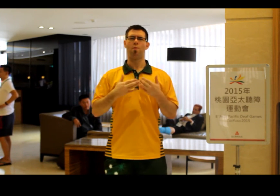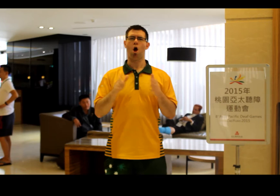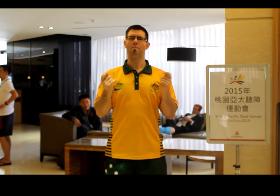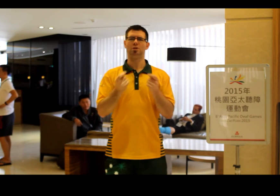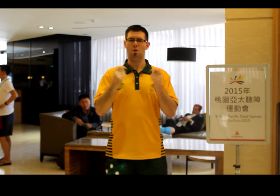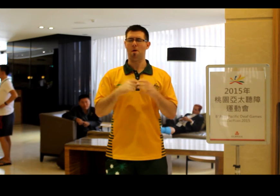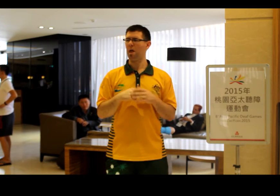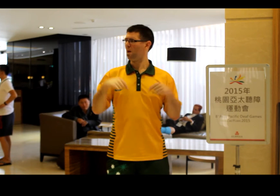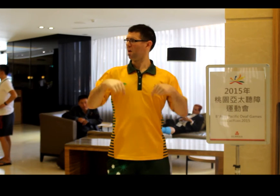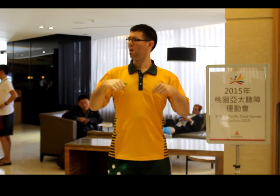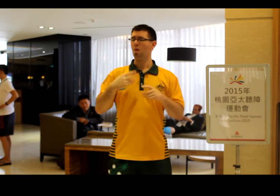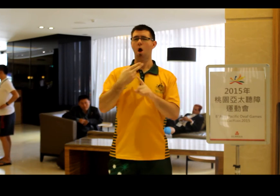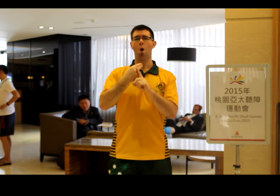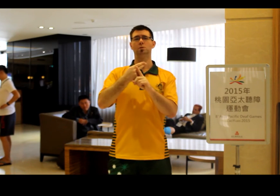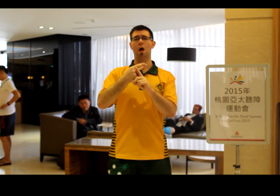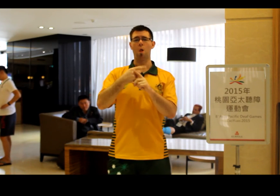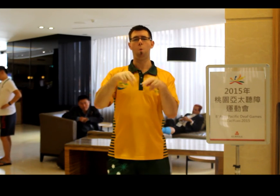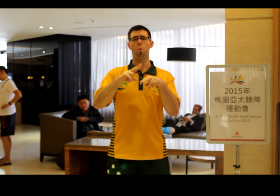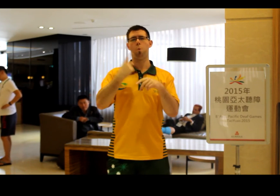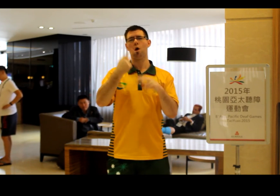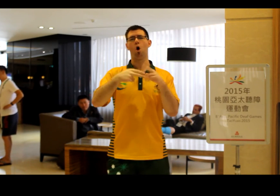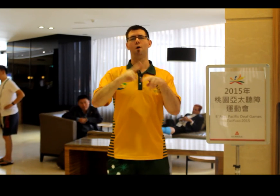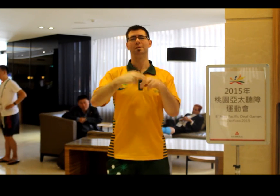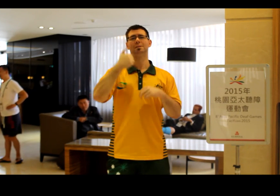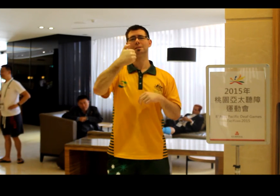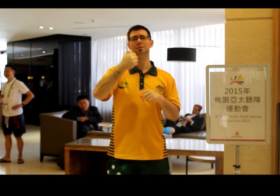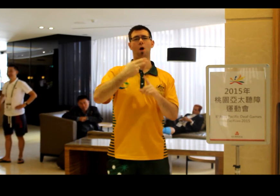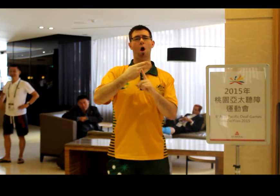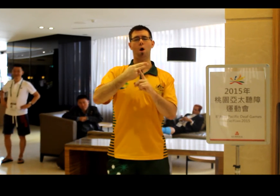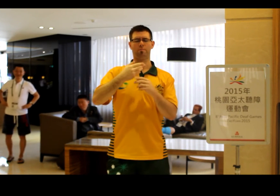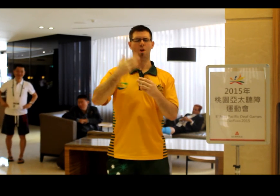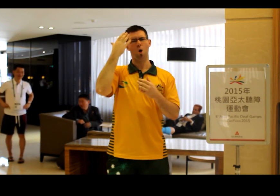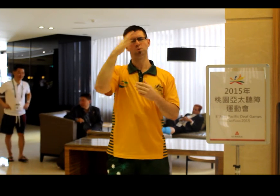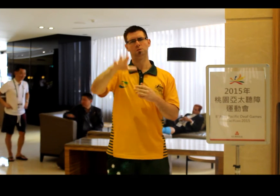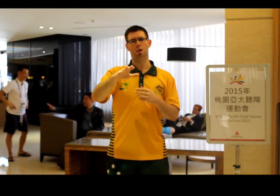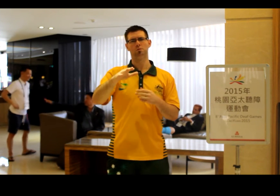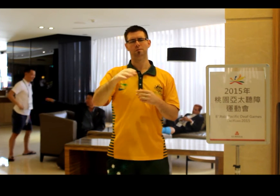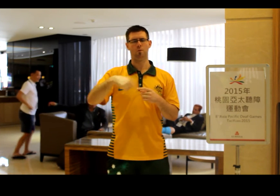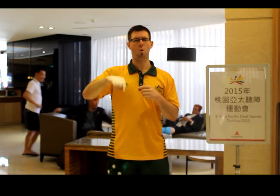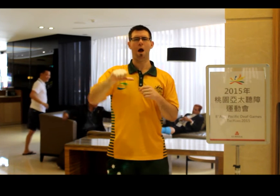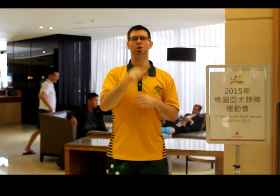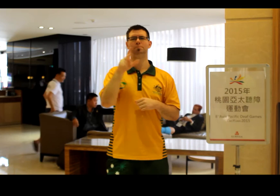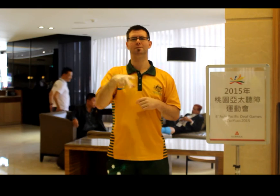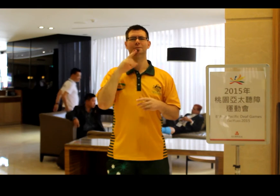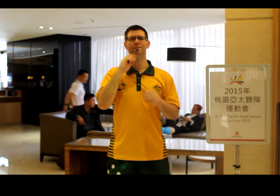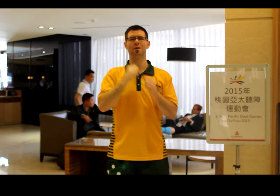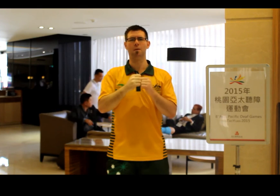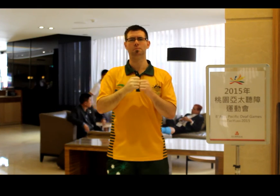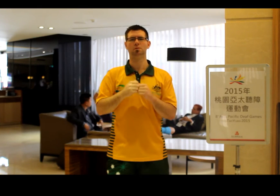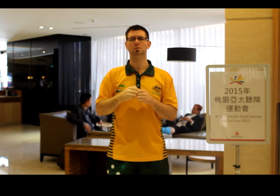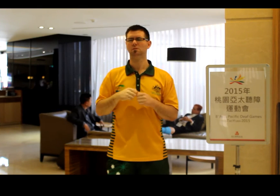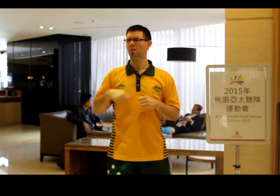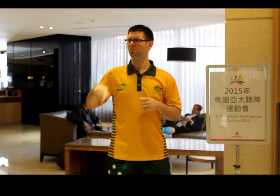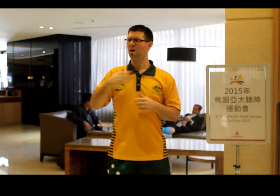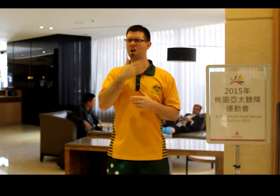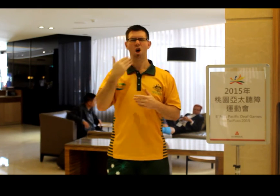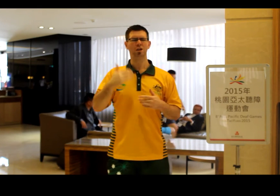we're all very excited and looking forward to the opening ceremony. Here at the hotel, we're one of six hotels for the Asia Pacific Deaf